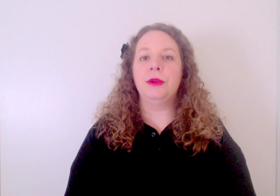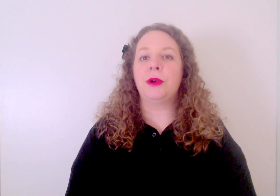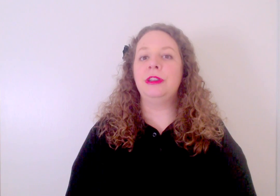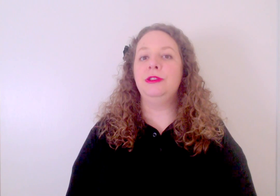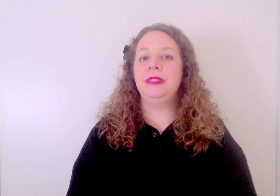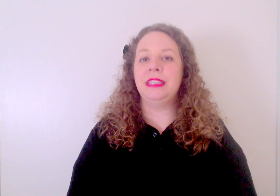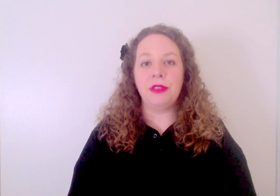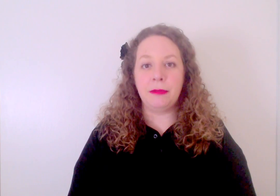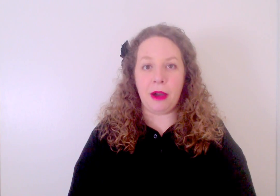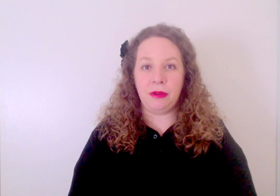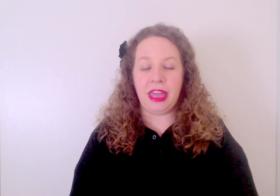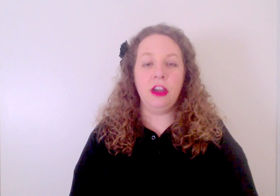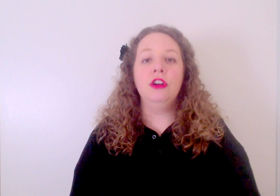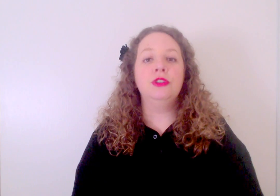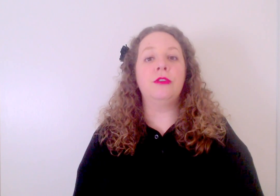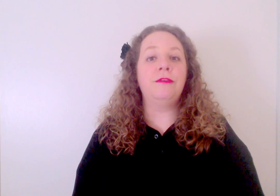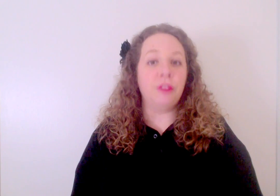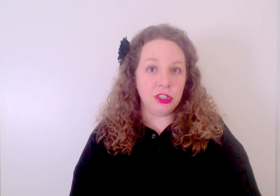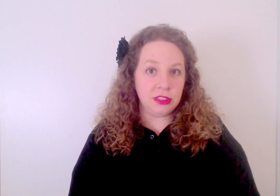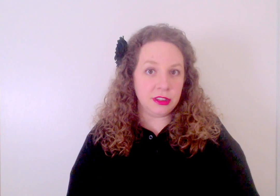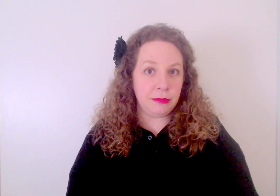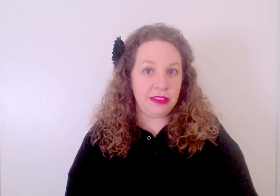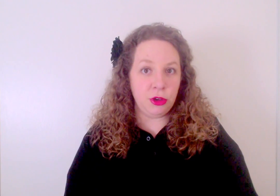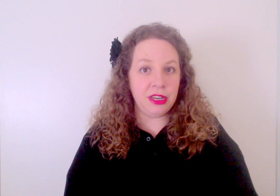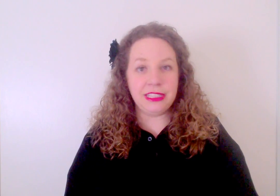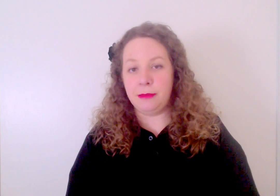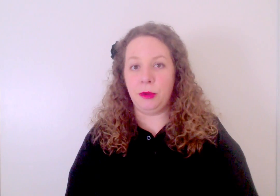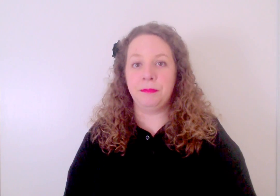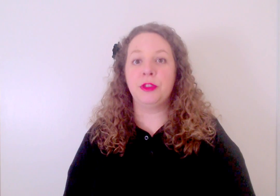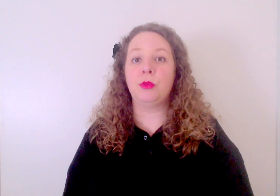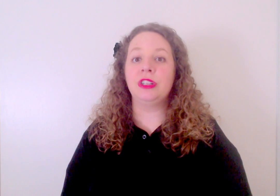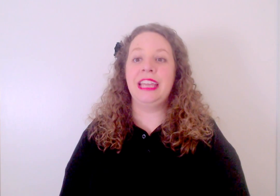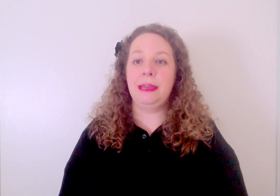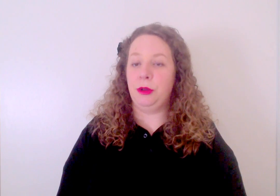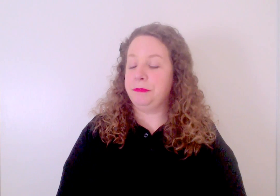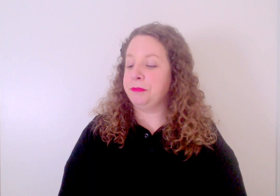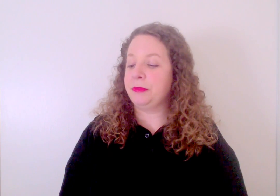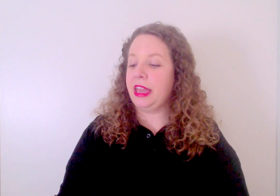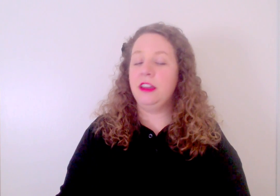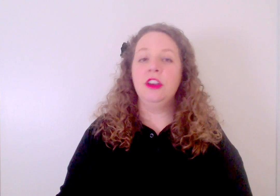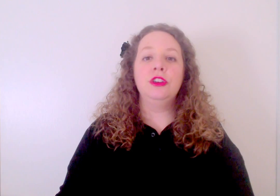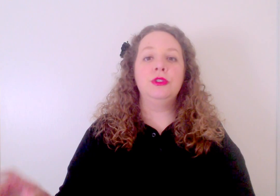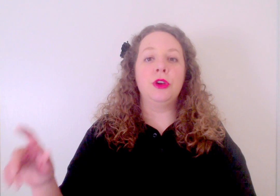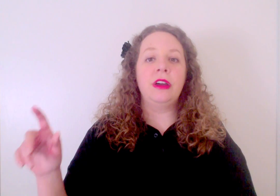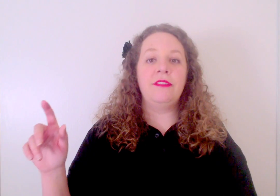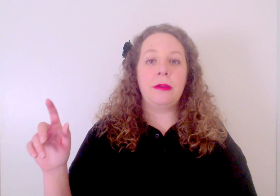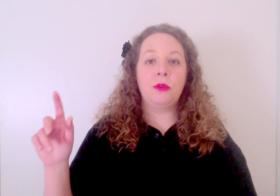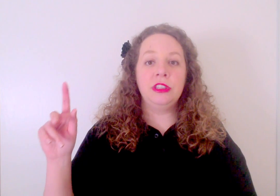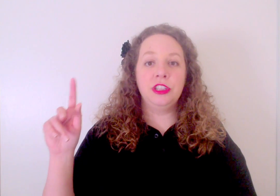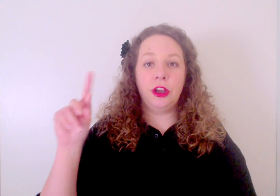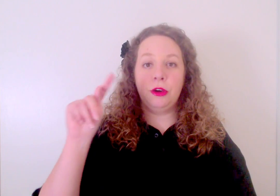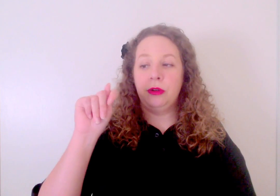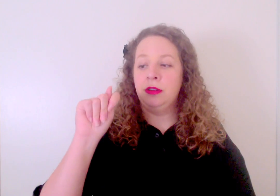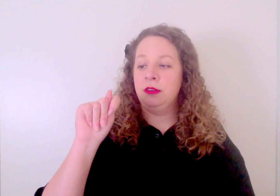are going to sound them out, okay? So first, let me give you an example. The word table, okay? So if I'm going to go,